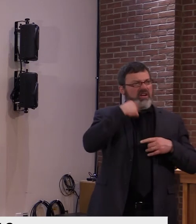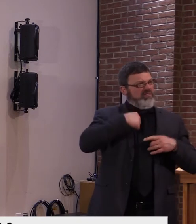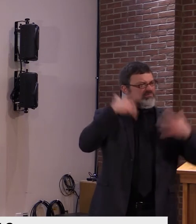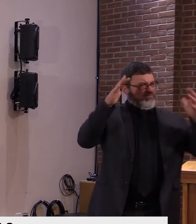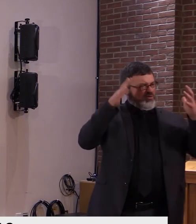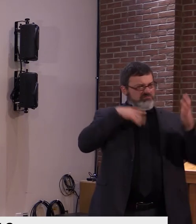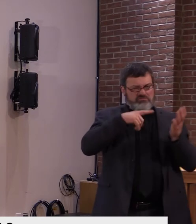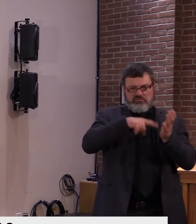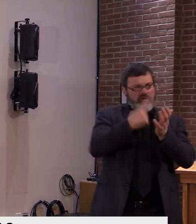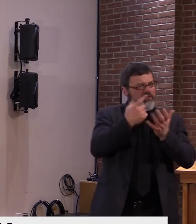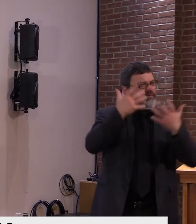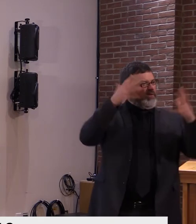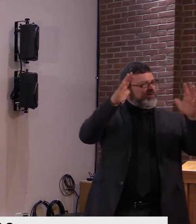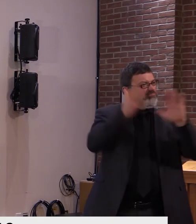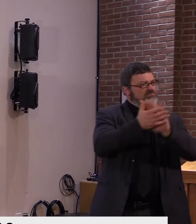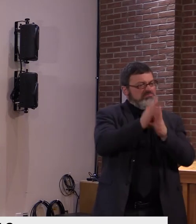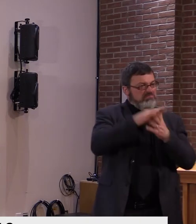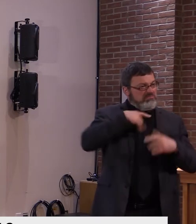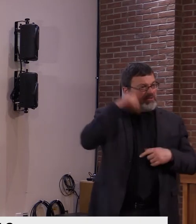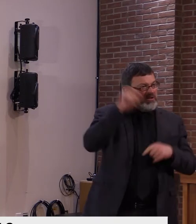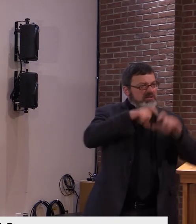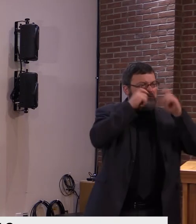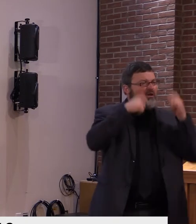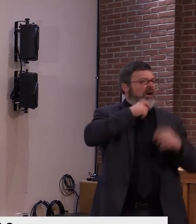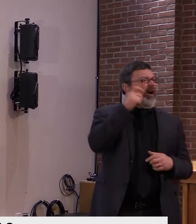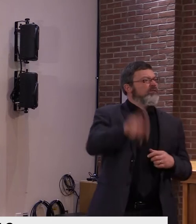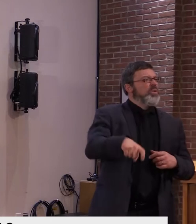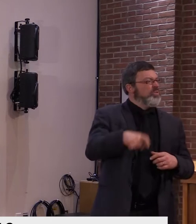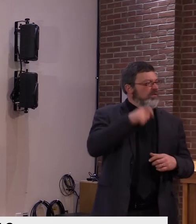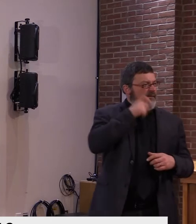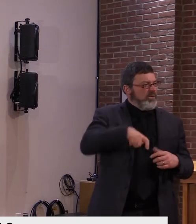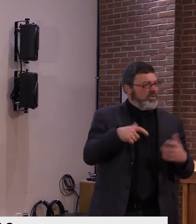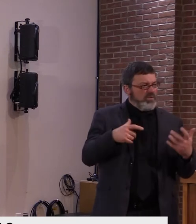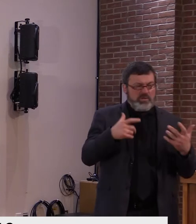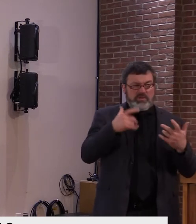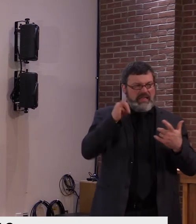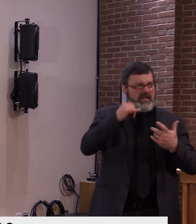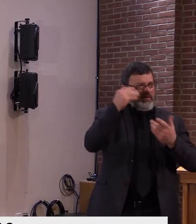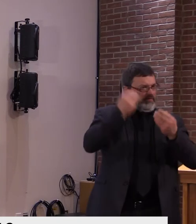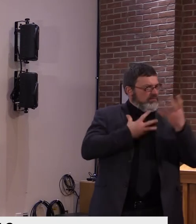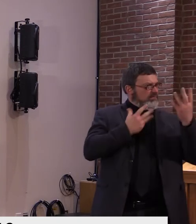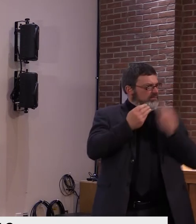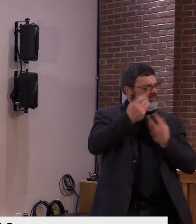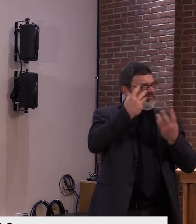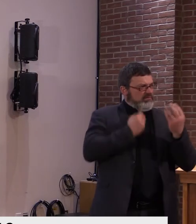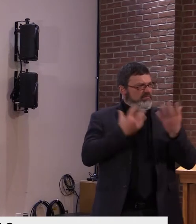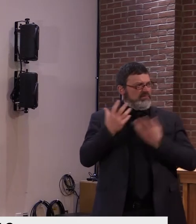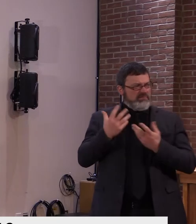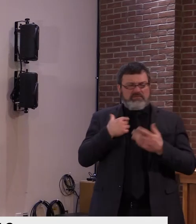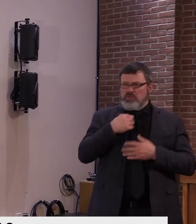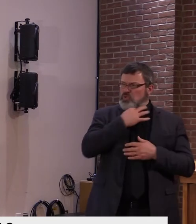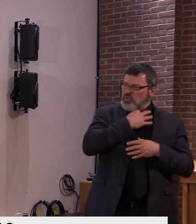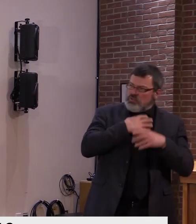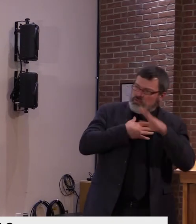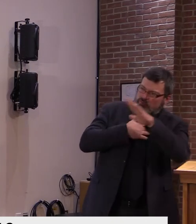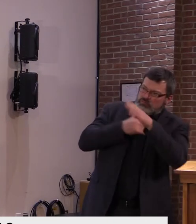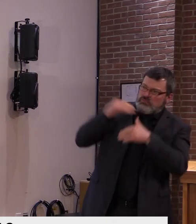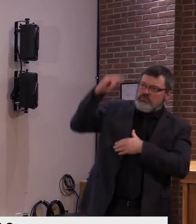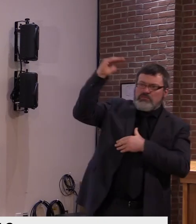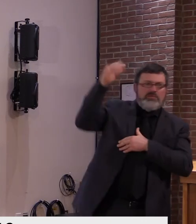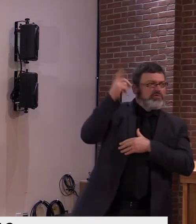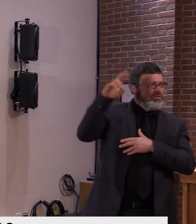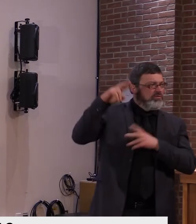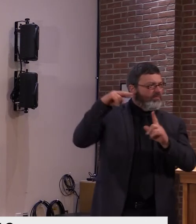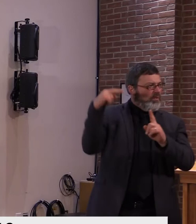else is going to get it from me, et cetera, et cetera. And I just wanted maybe Dr. Levine clarify that whole point, especially as we go inside more. There's got to